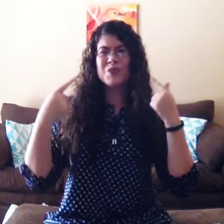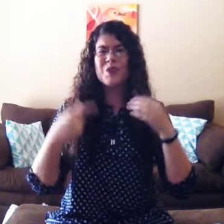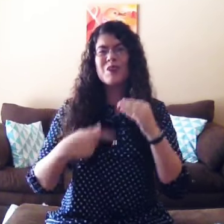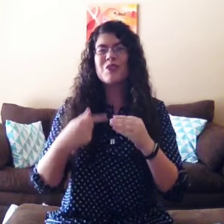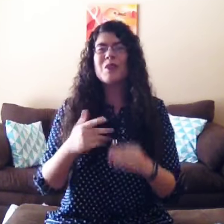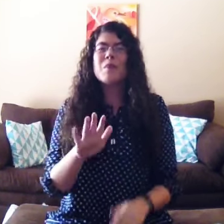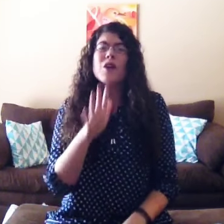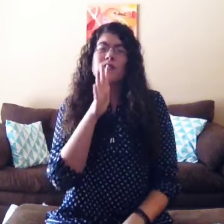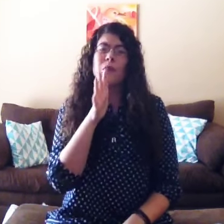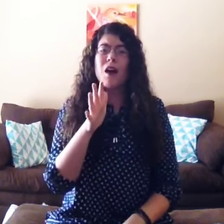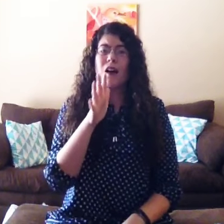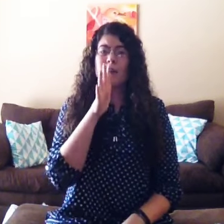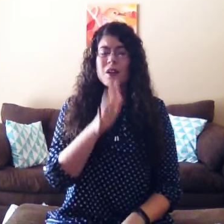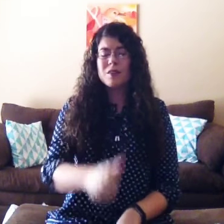just wondering about your mama.